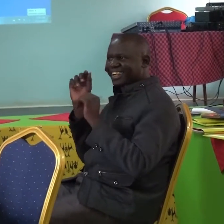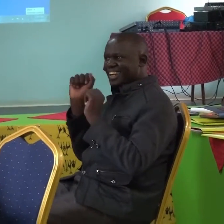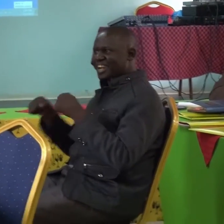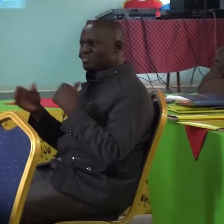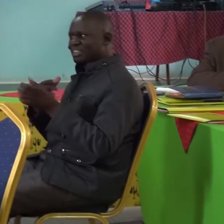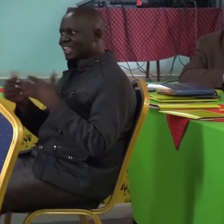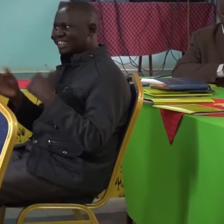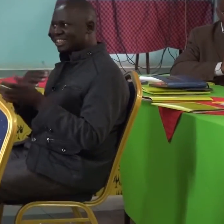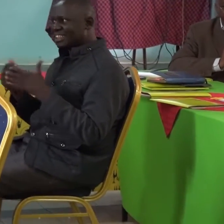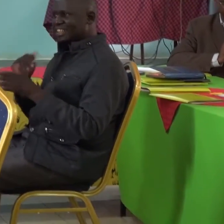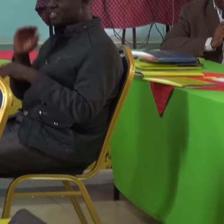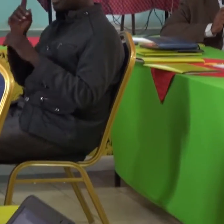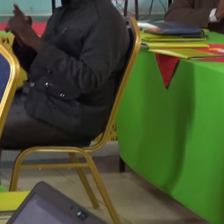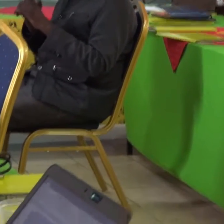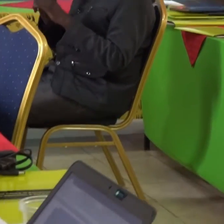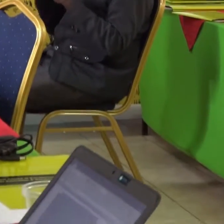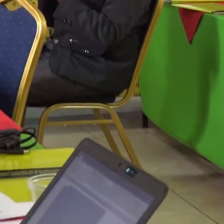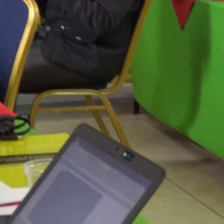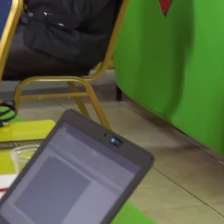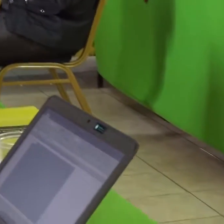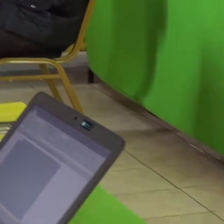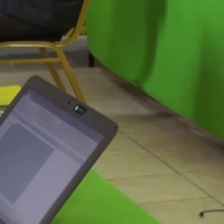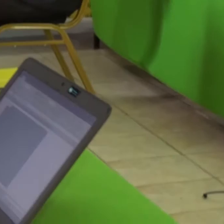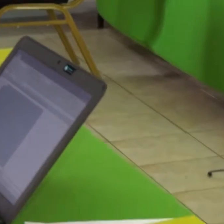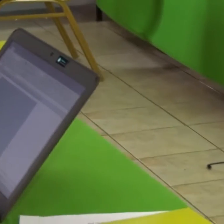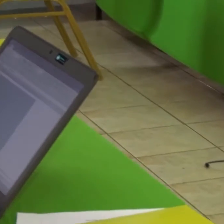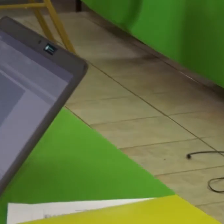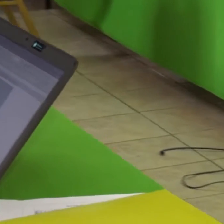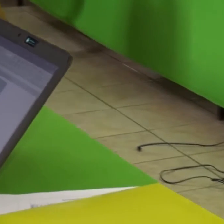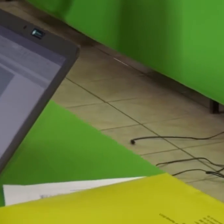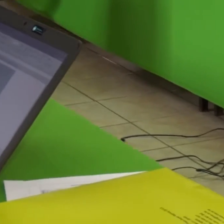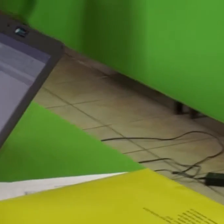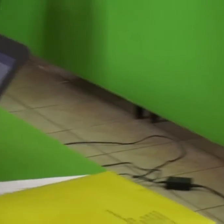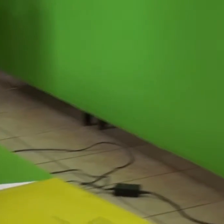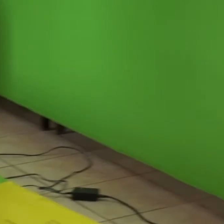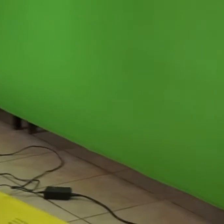person is Solomon. Solomon Buhala, Karibu.